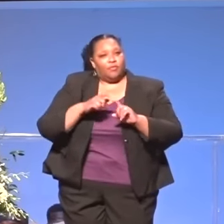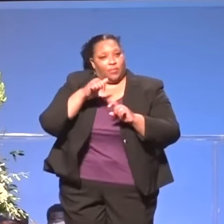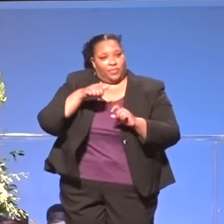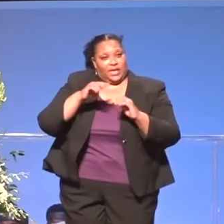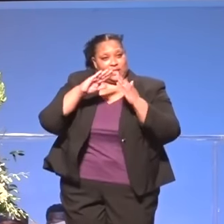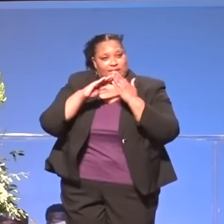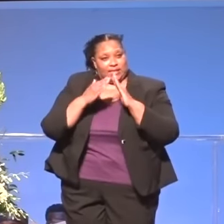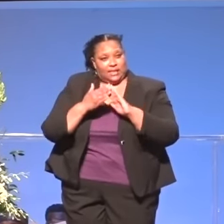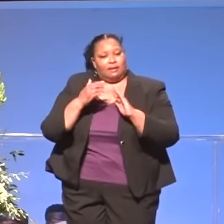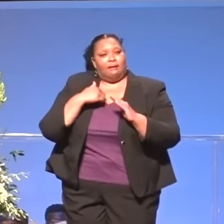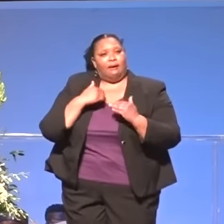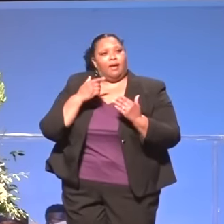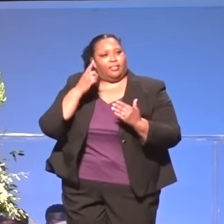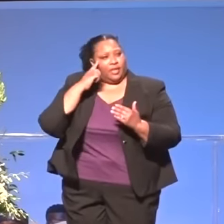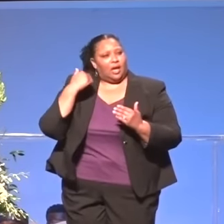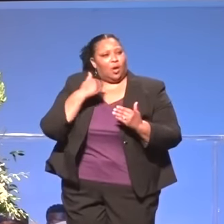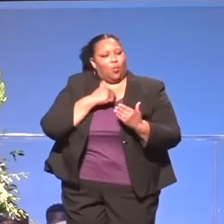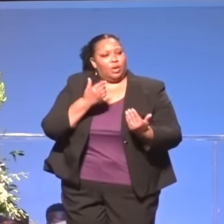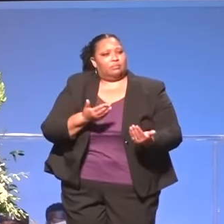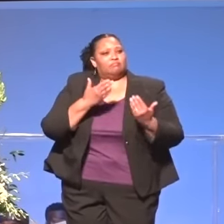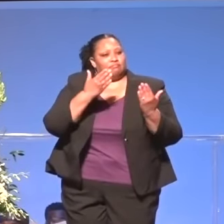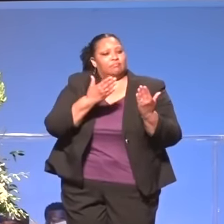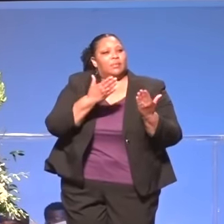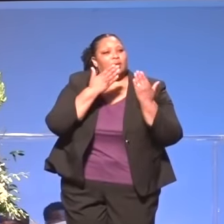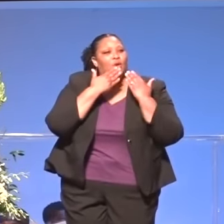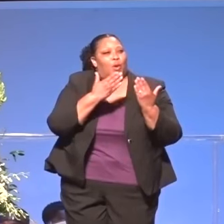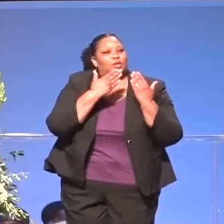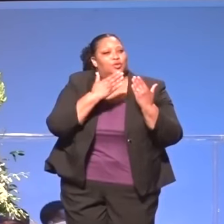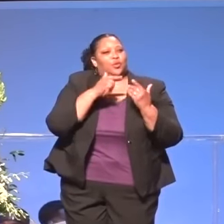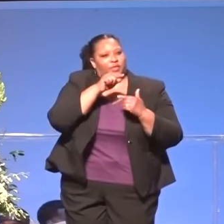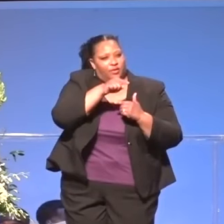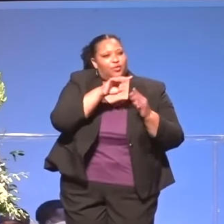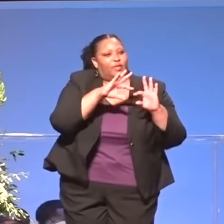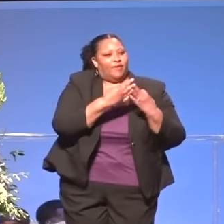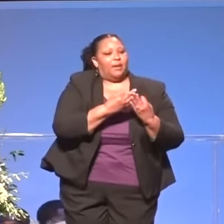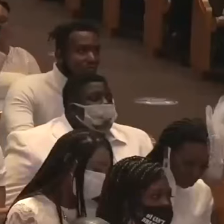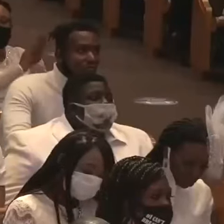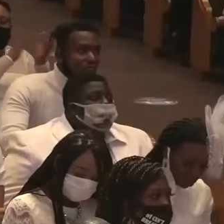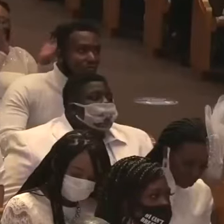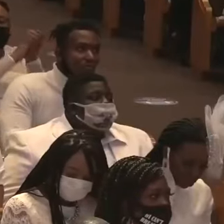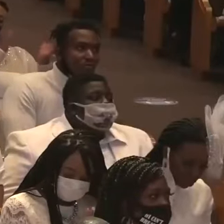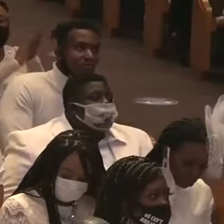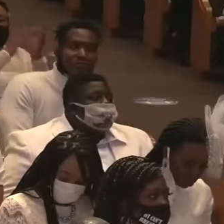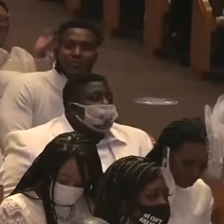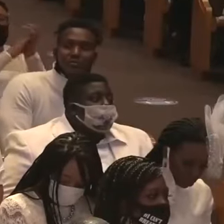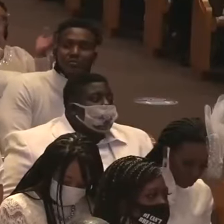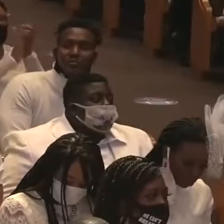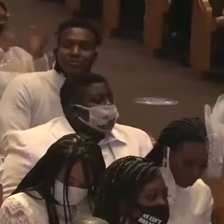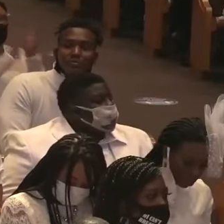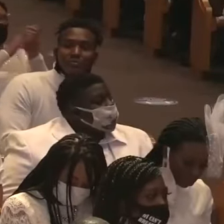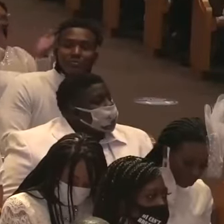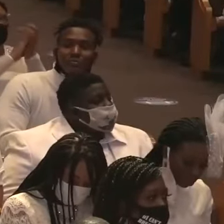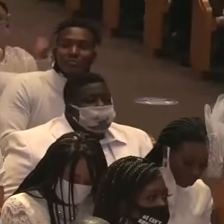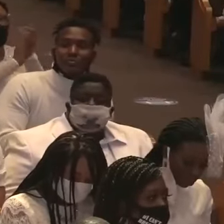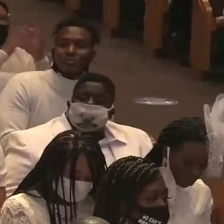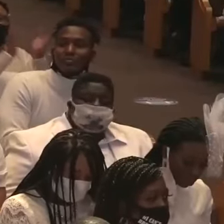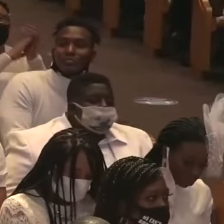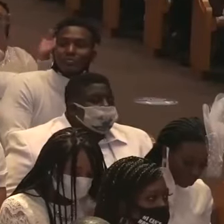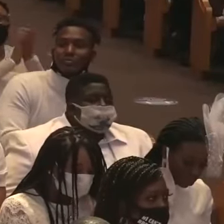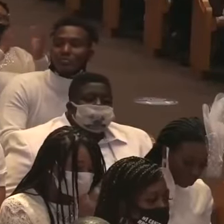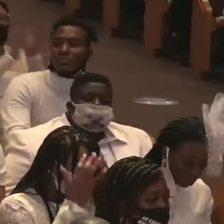this city, I think we owe a great deal of gratitude to this family and I want to say thank you.